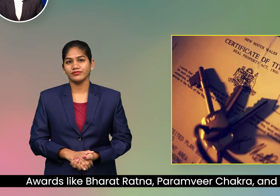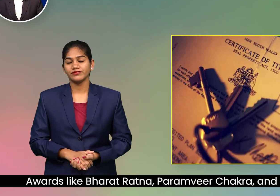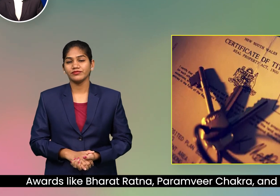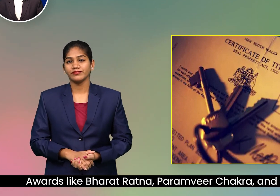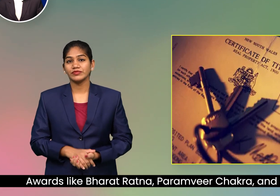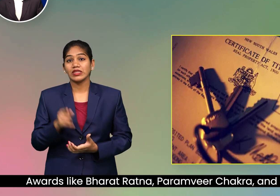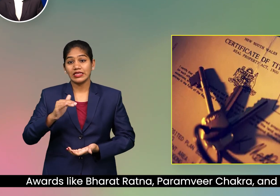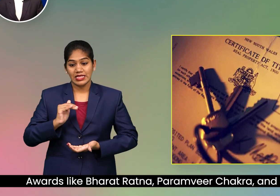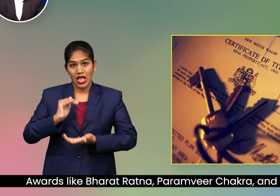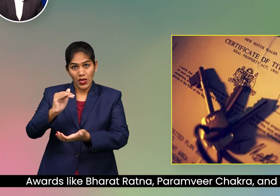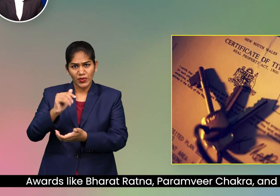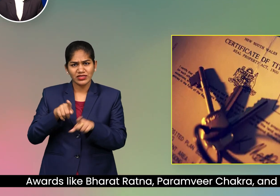Awards like Bharat Ratna,